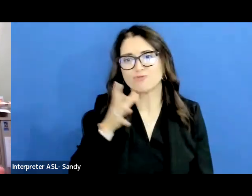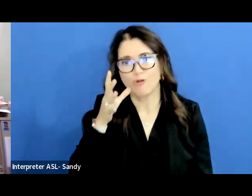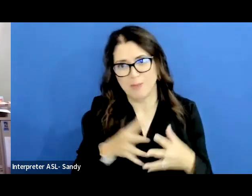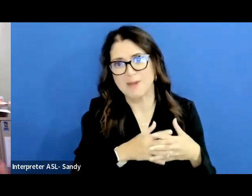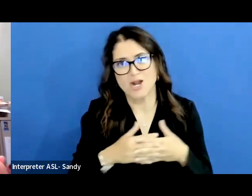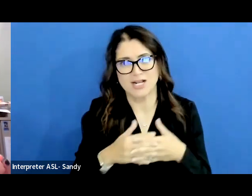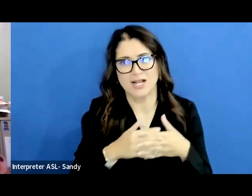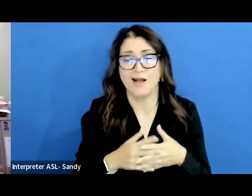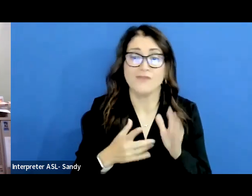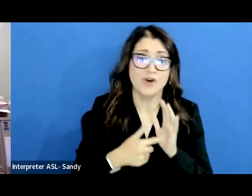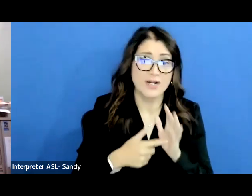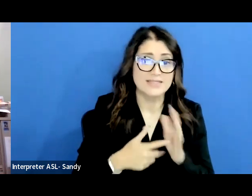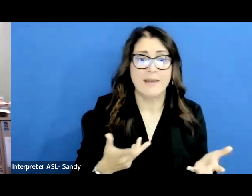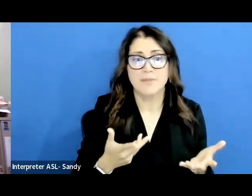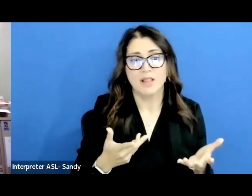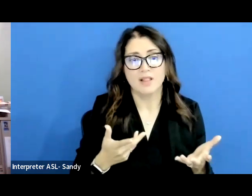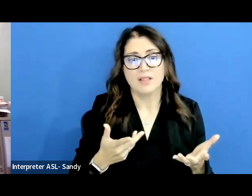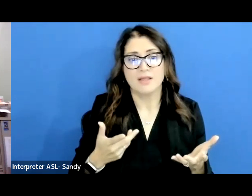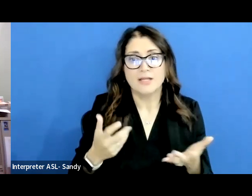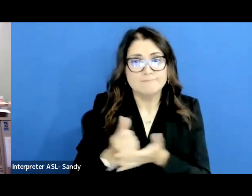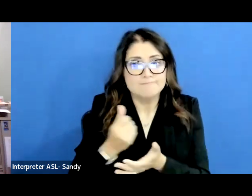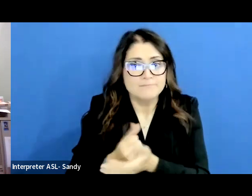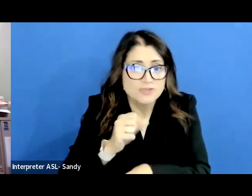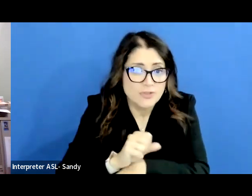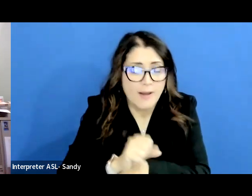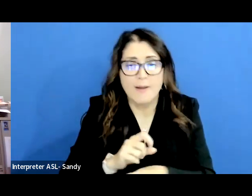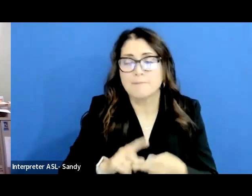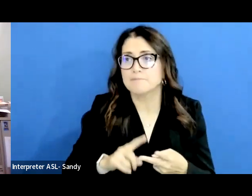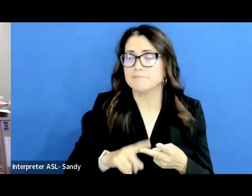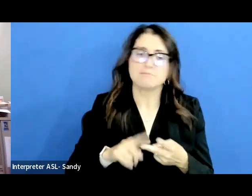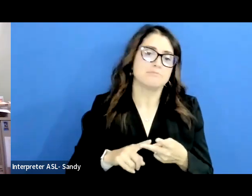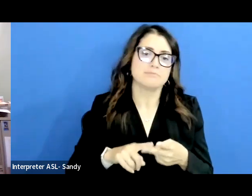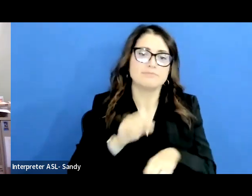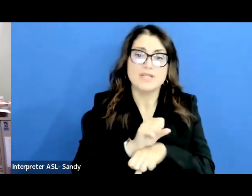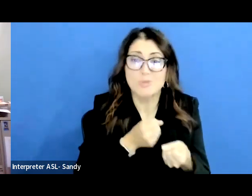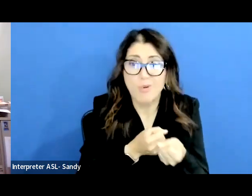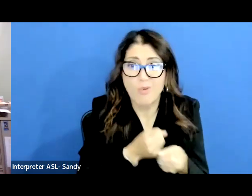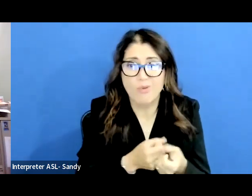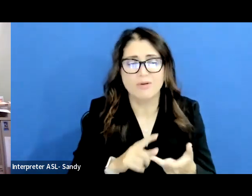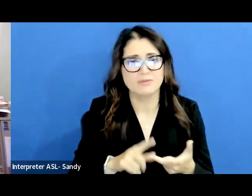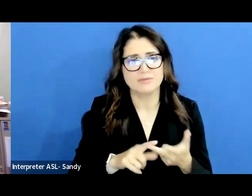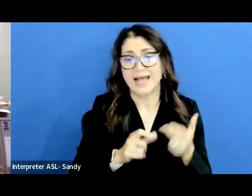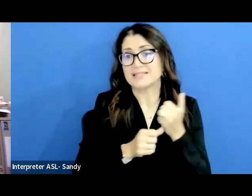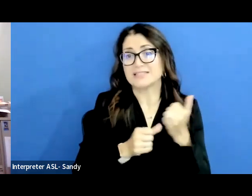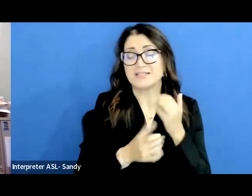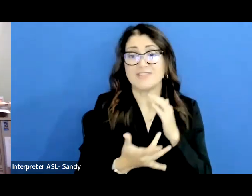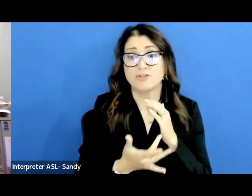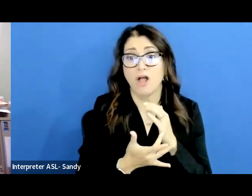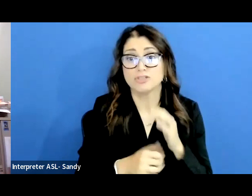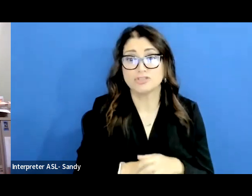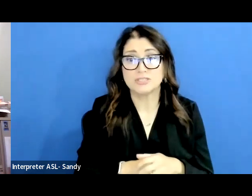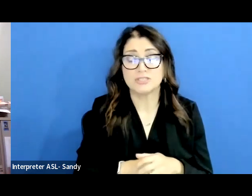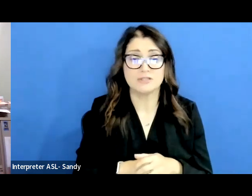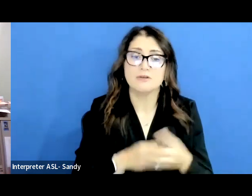including gainful employment, occupational support, assistive technology,